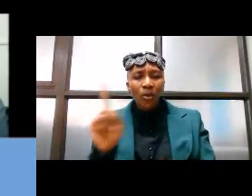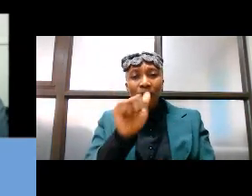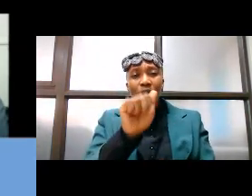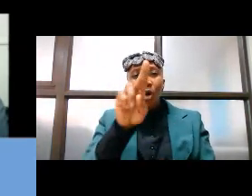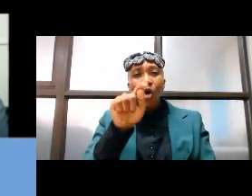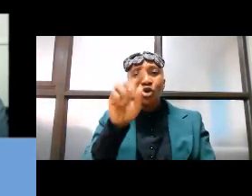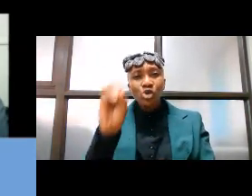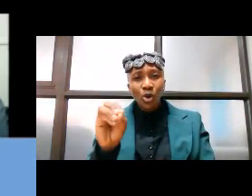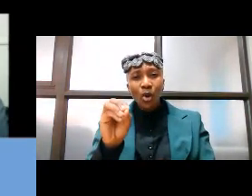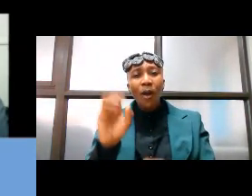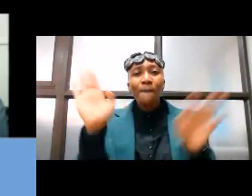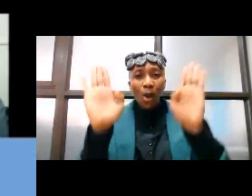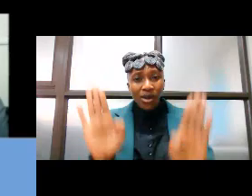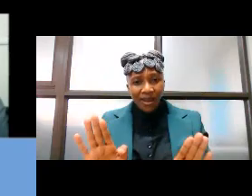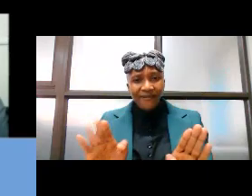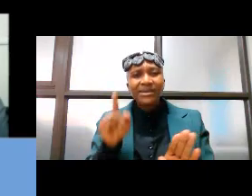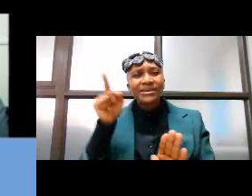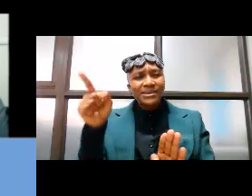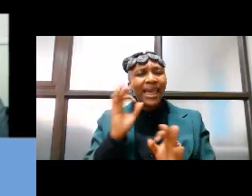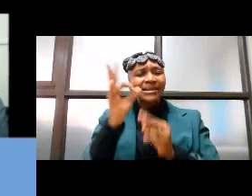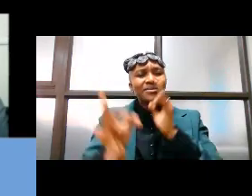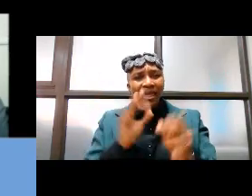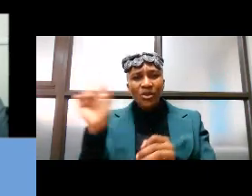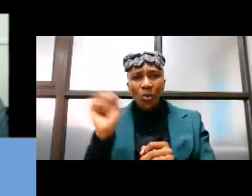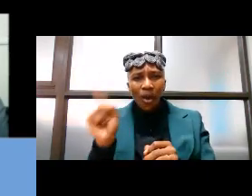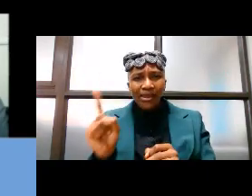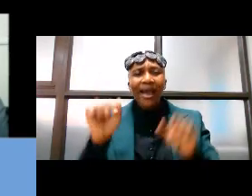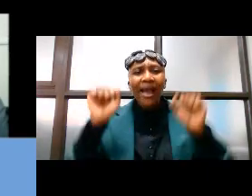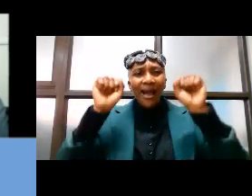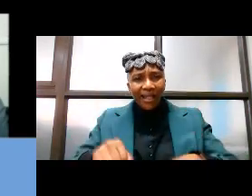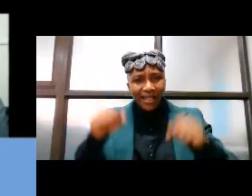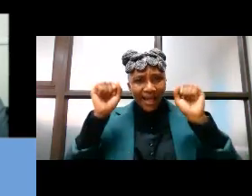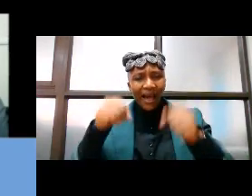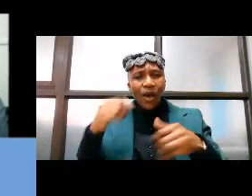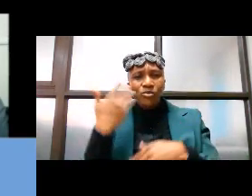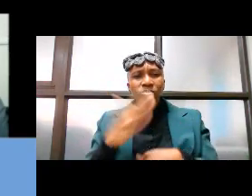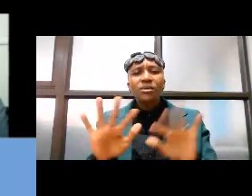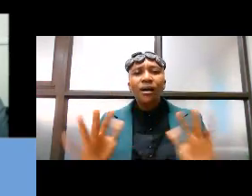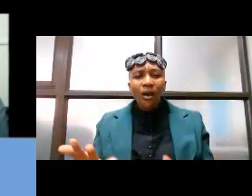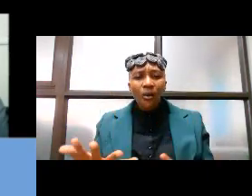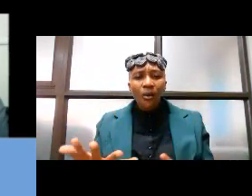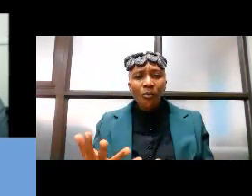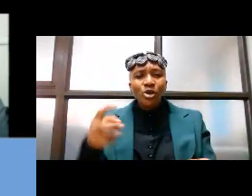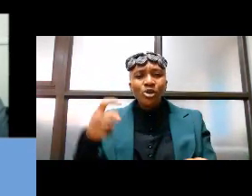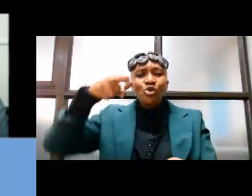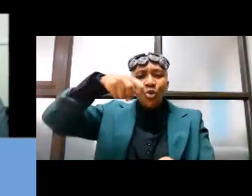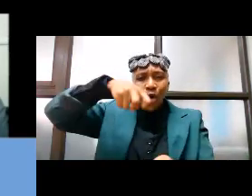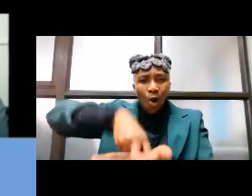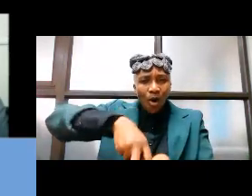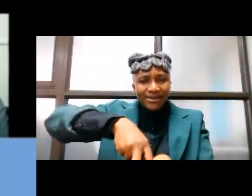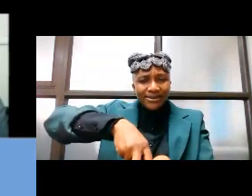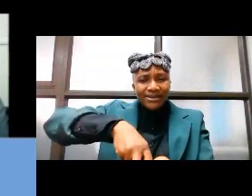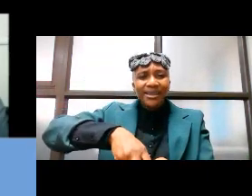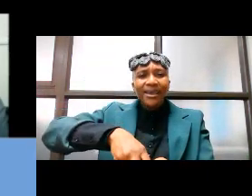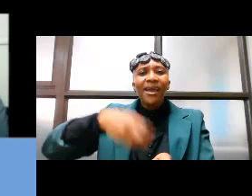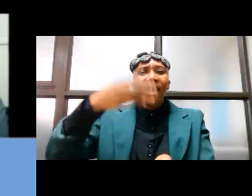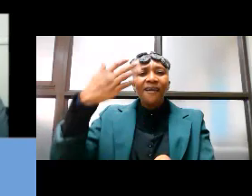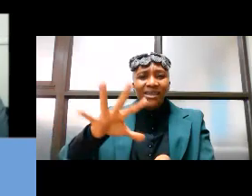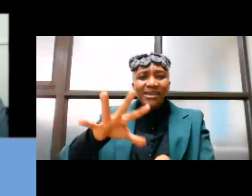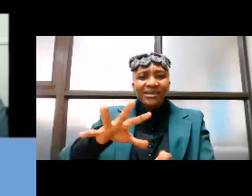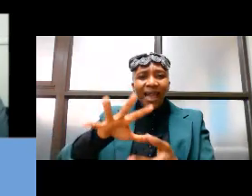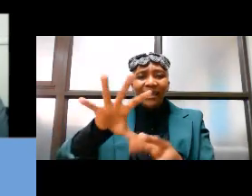was allowed to go on her knees and touch the